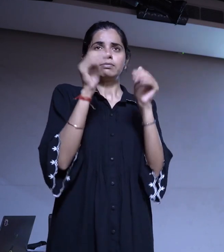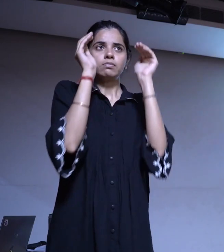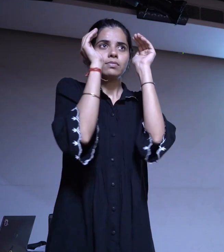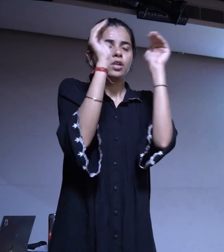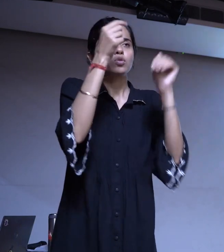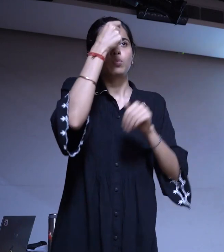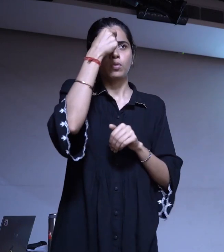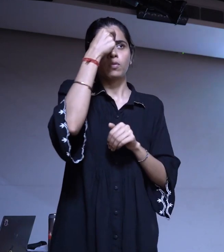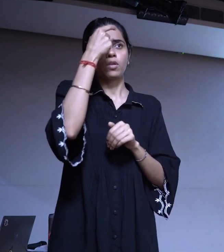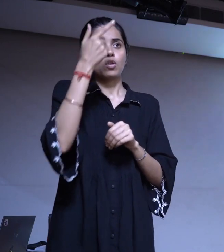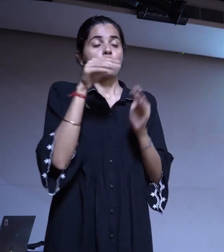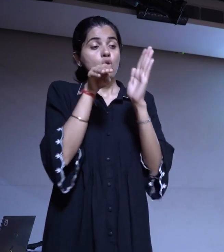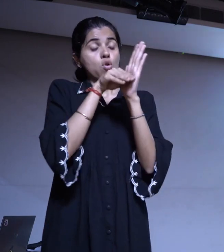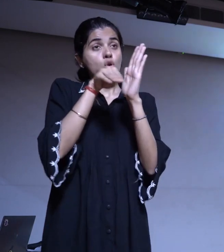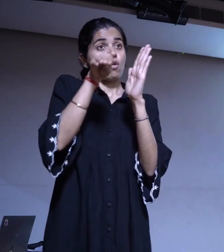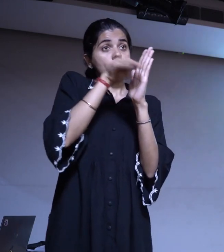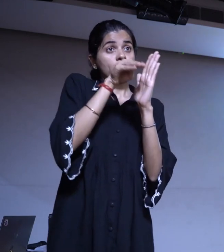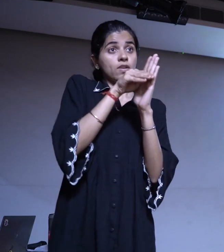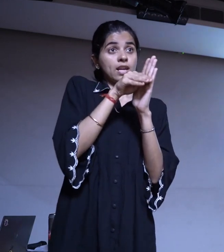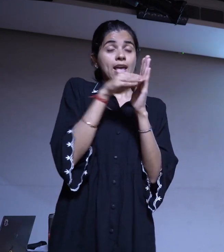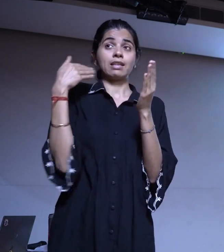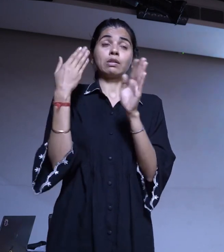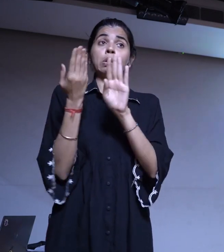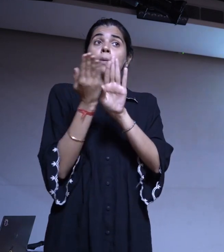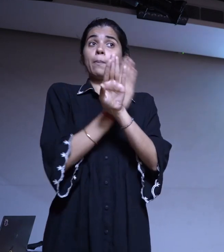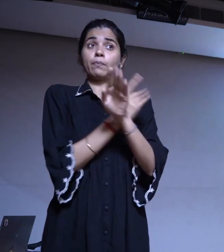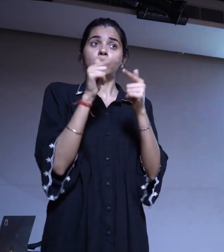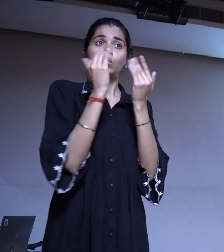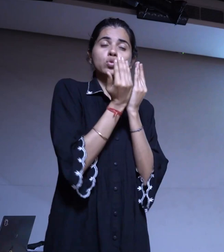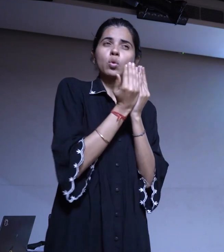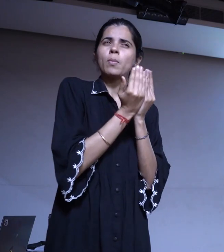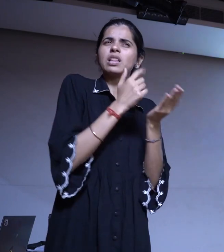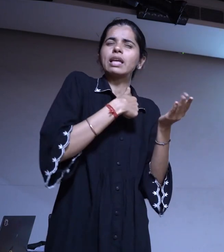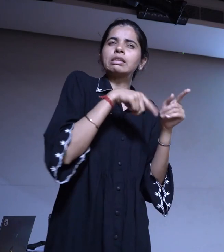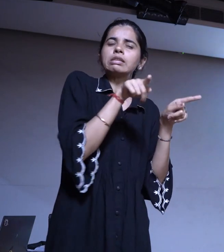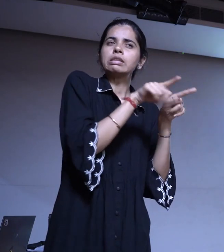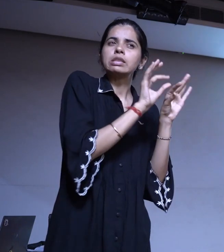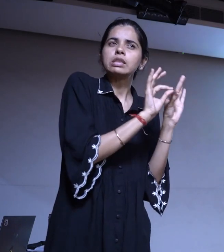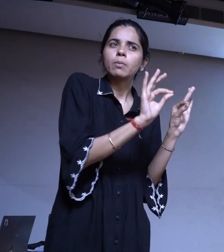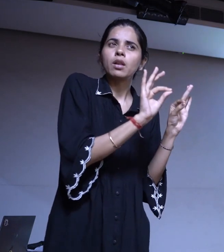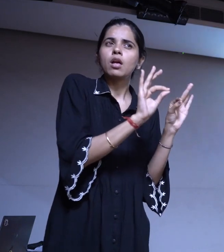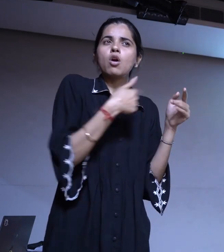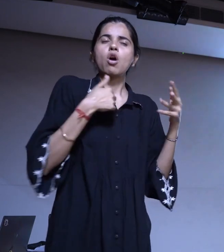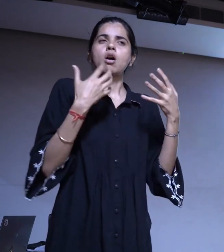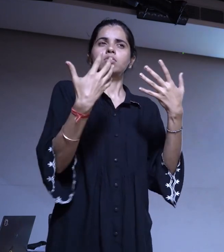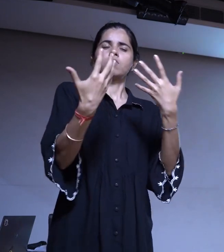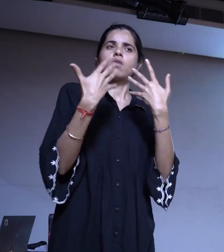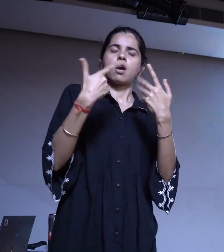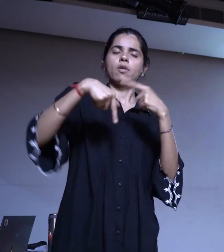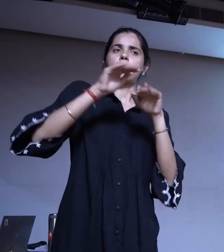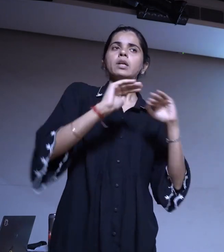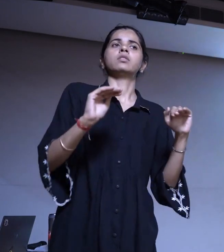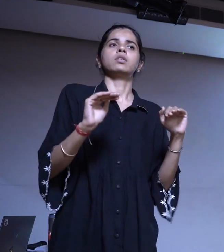issues or the level at which they came from from the previous school was at a different level they were having trouble adapting to